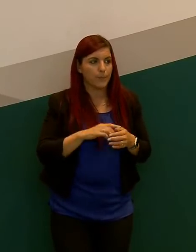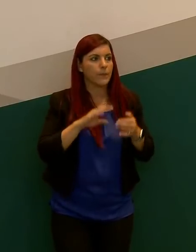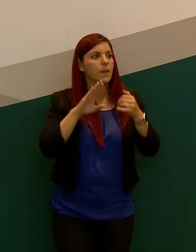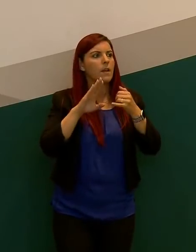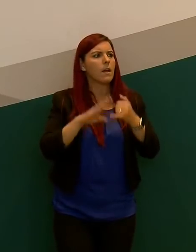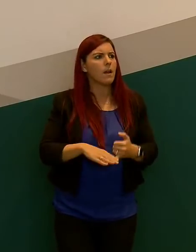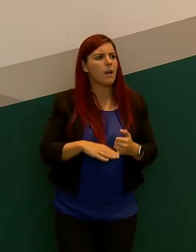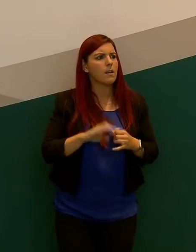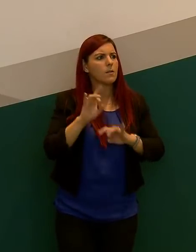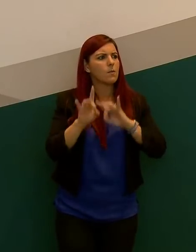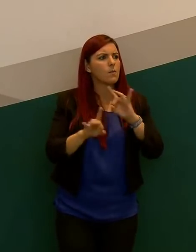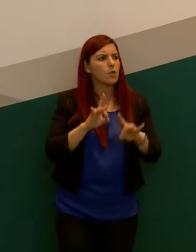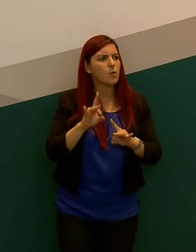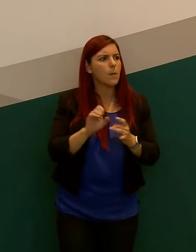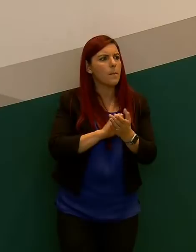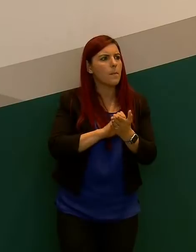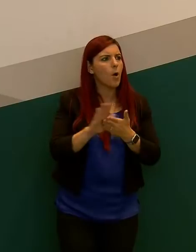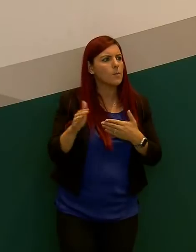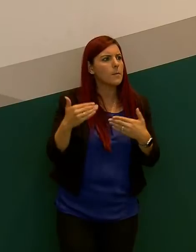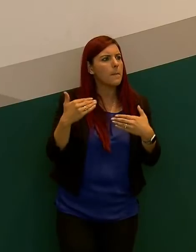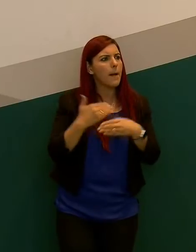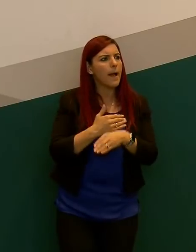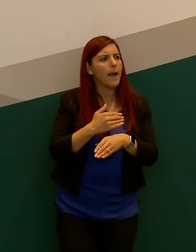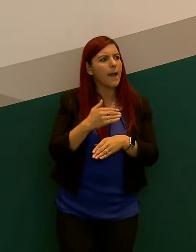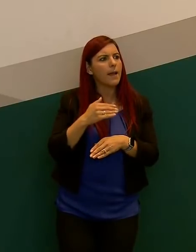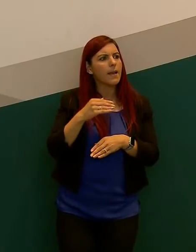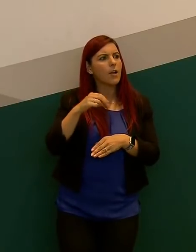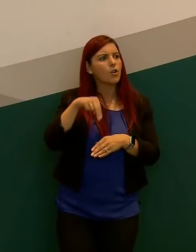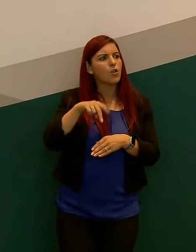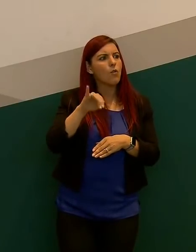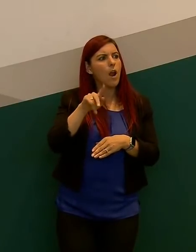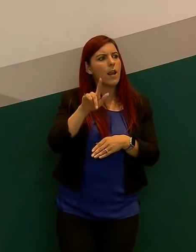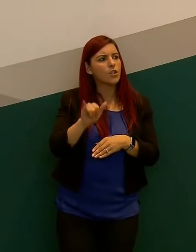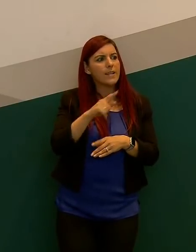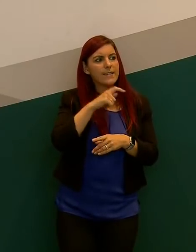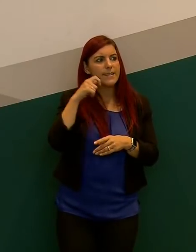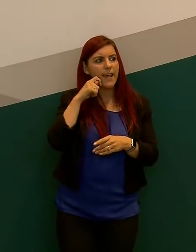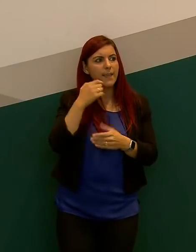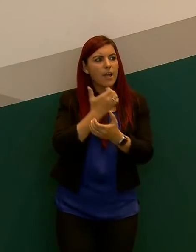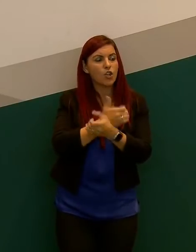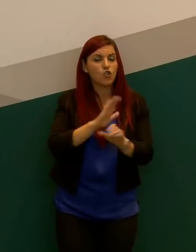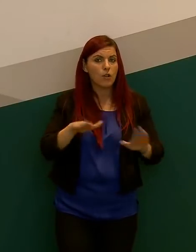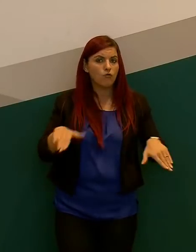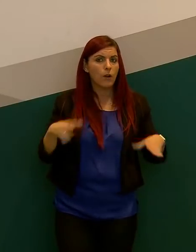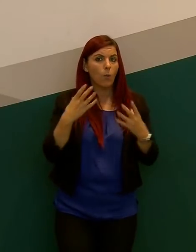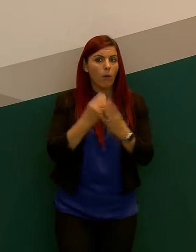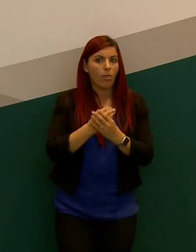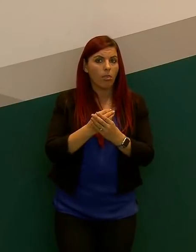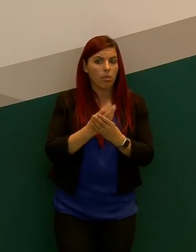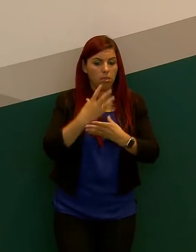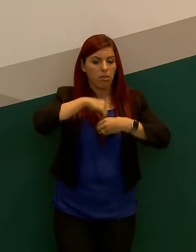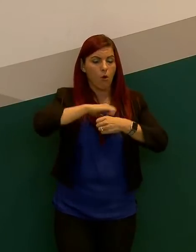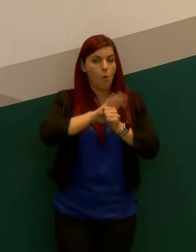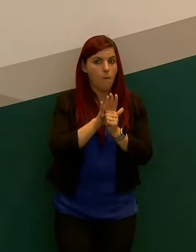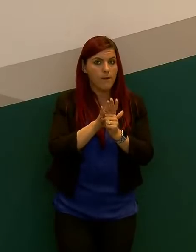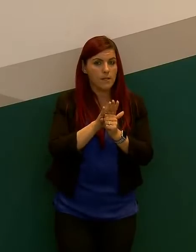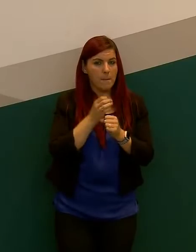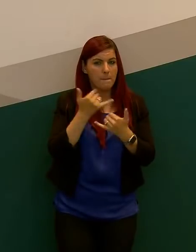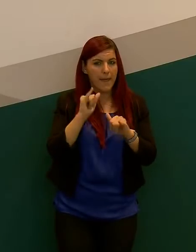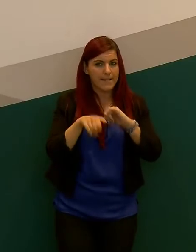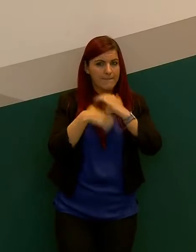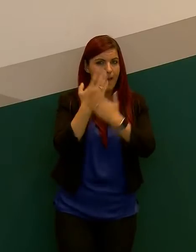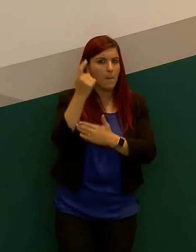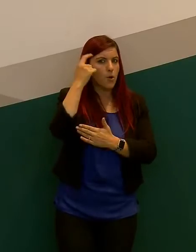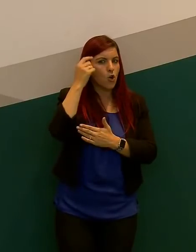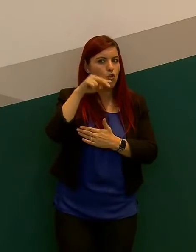report published by JAMA Neurology that said that children with COVID-19 may develop neurological symptoms. Have there been any cases such